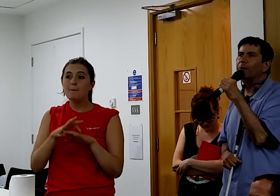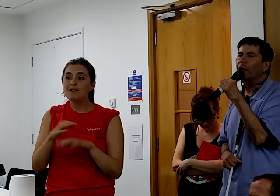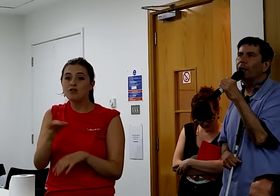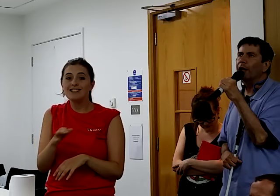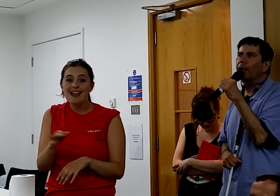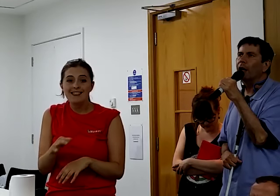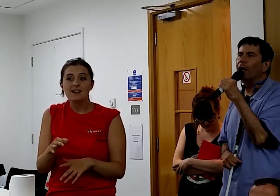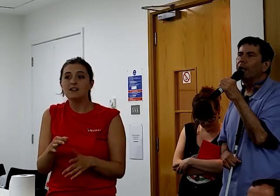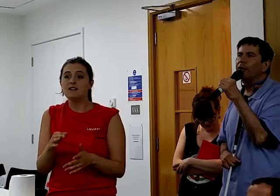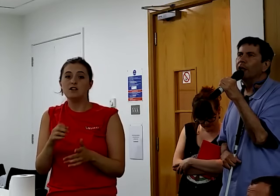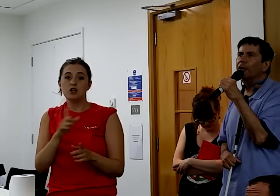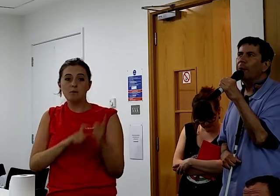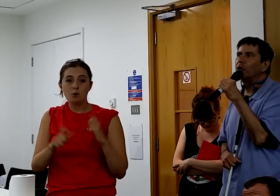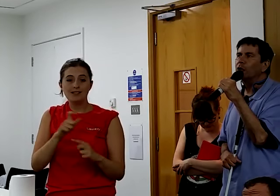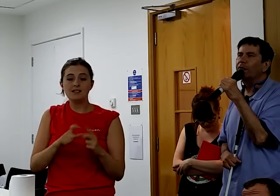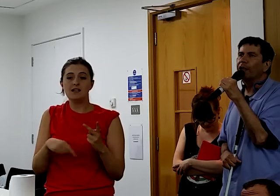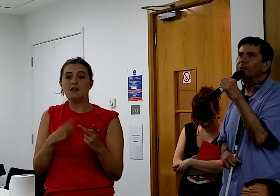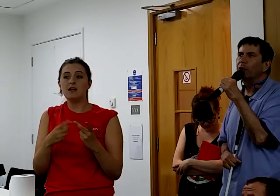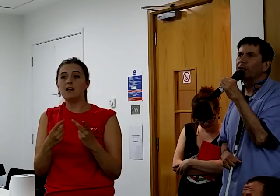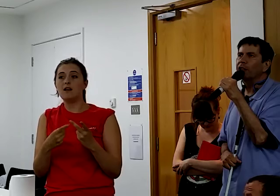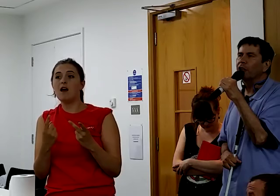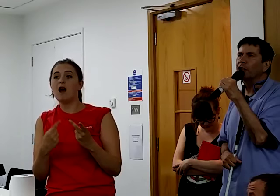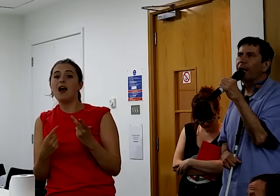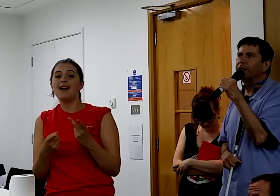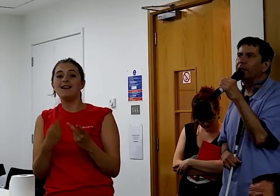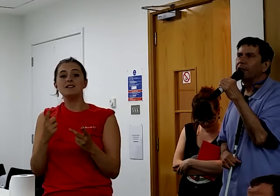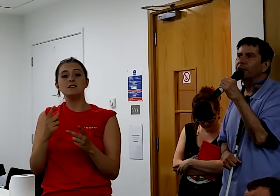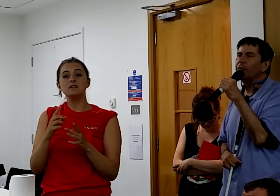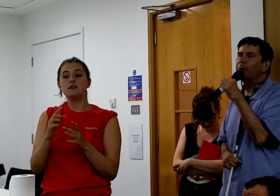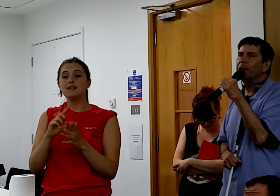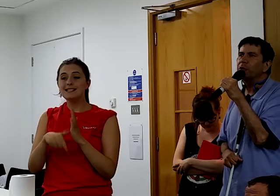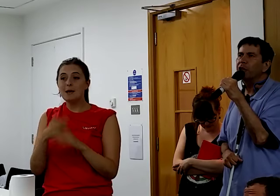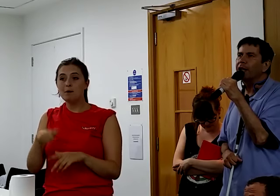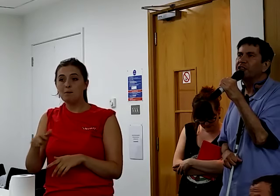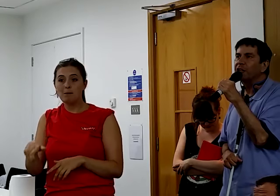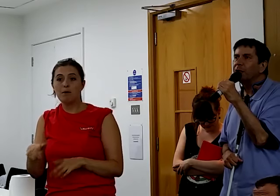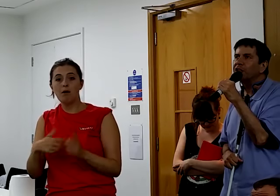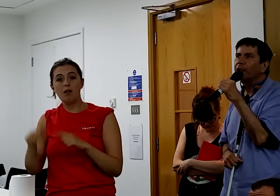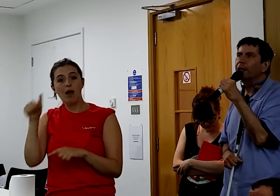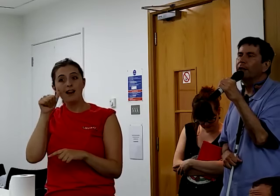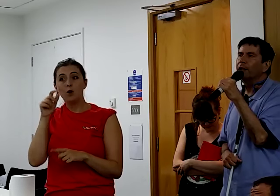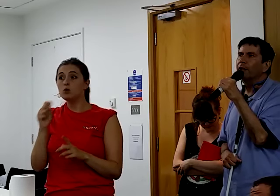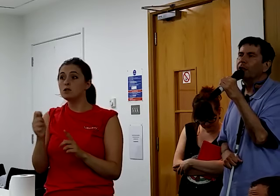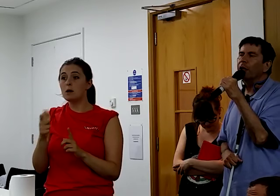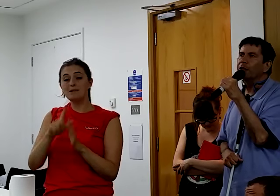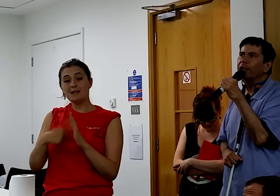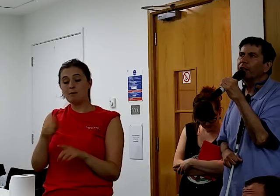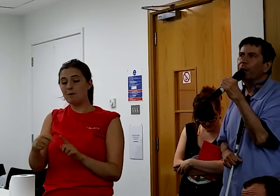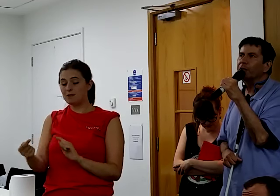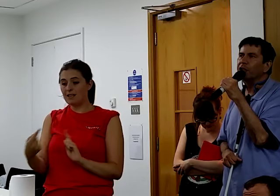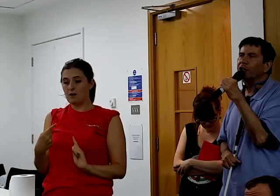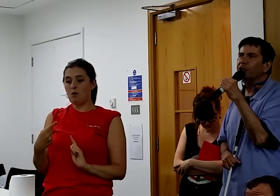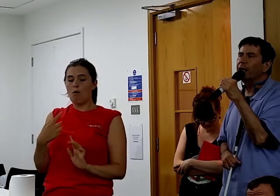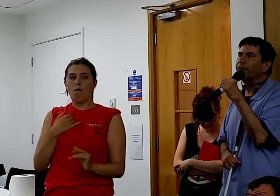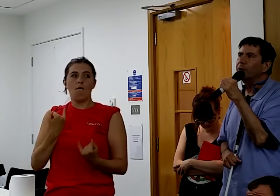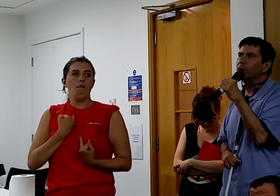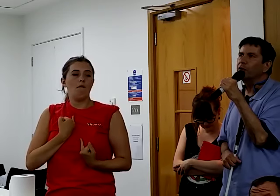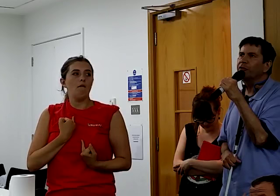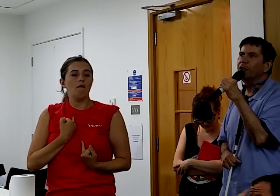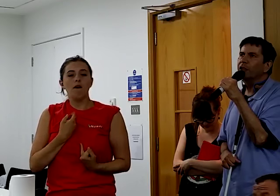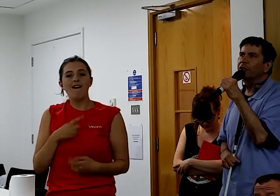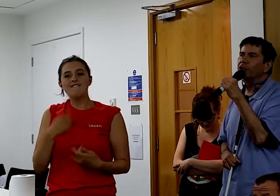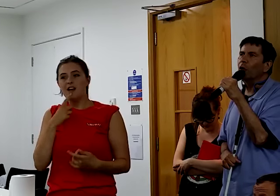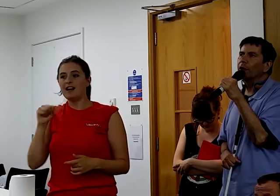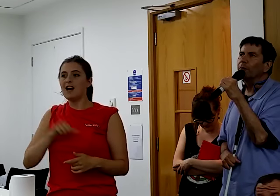at the DPAC website and the posts on Facebook and things like that, disabled people saying seriously that they were thinking about the sticks and